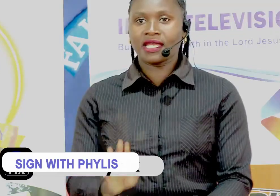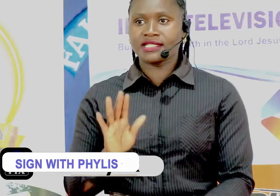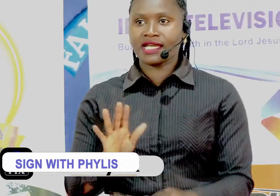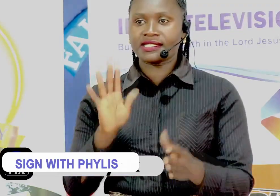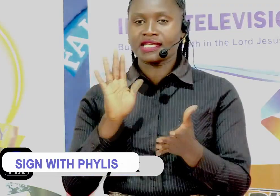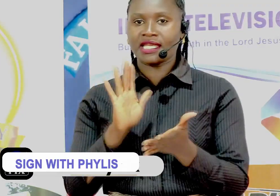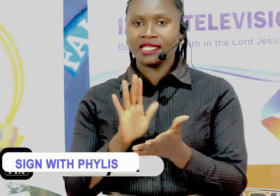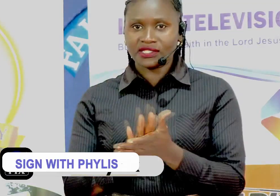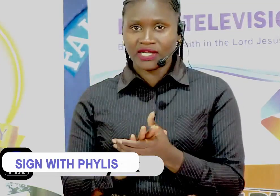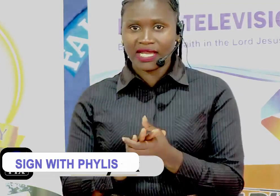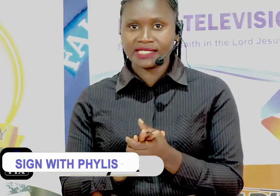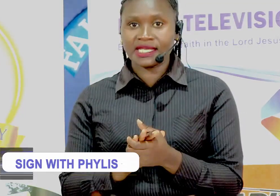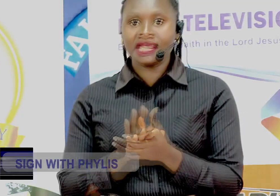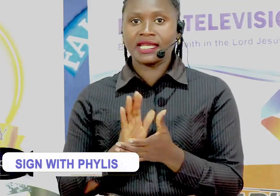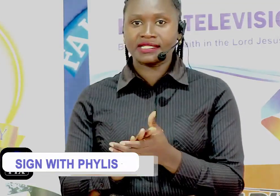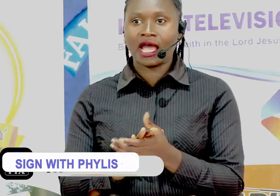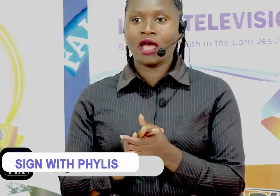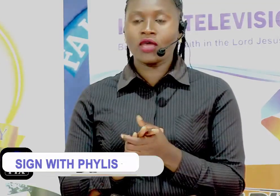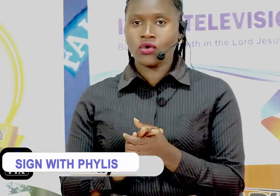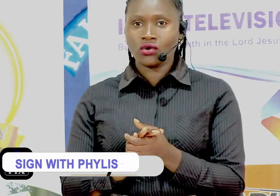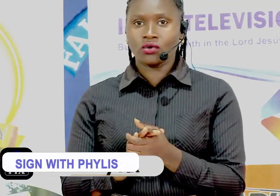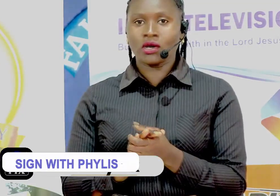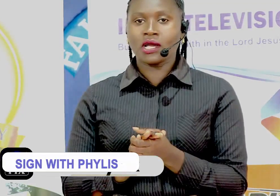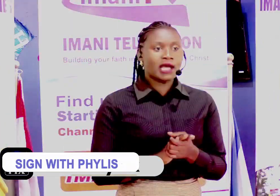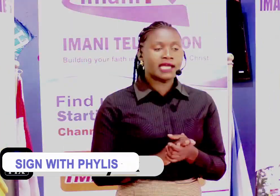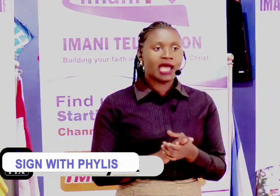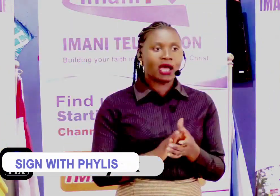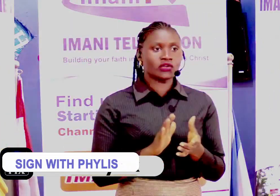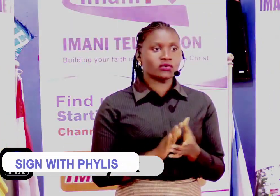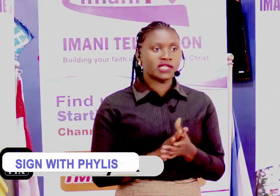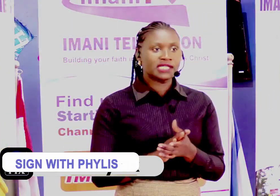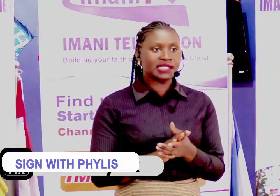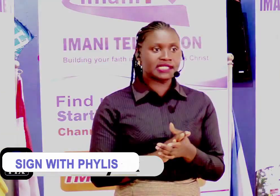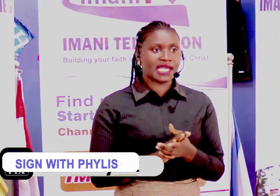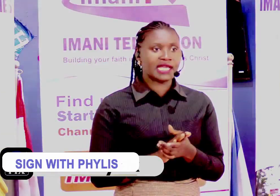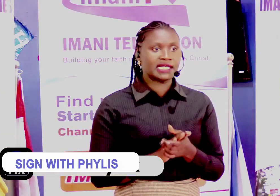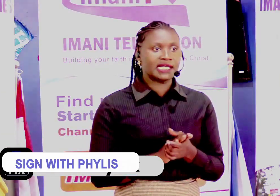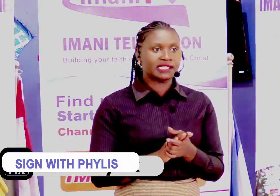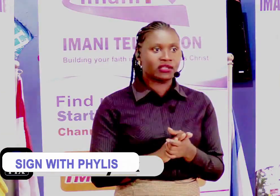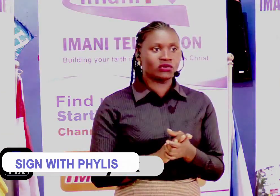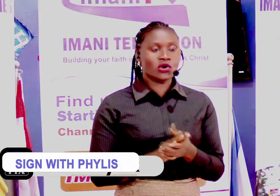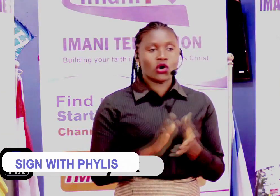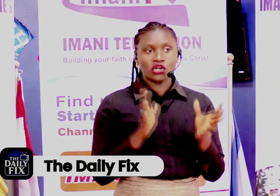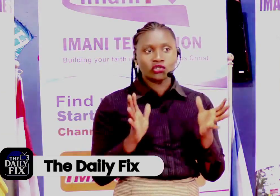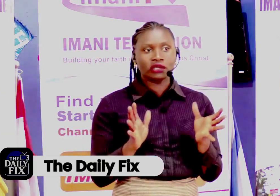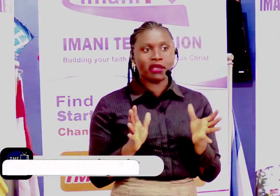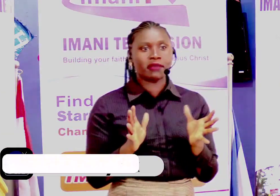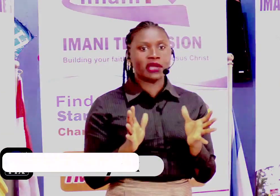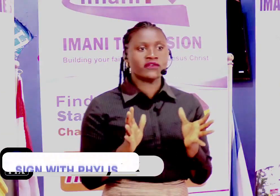Just initialize letter U. And how do we sign letter U? Or do you remember, my viewer, how